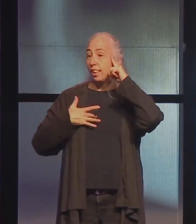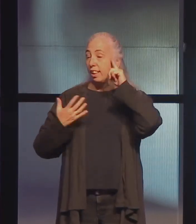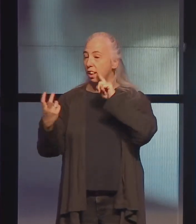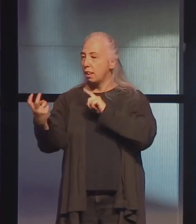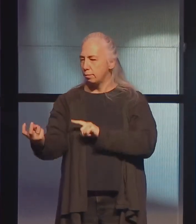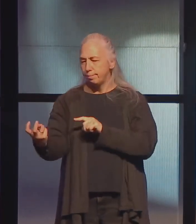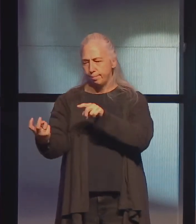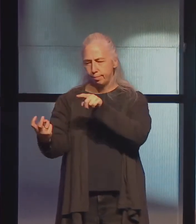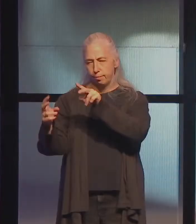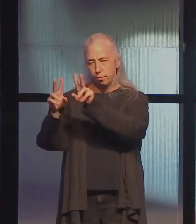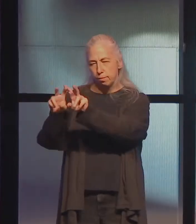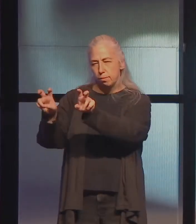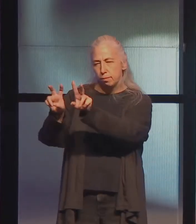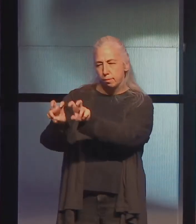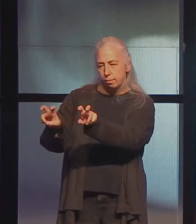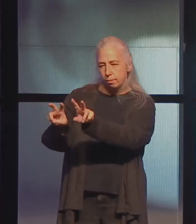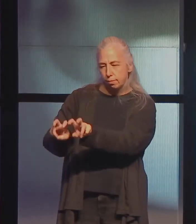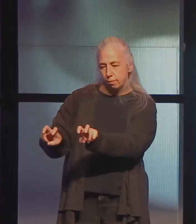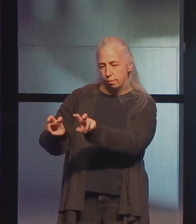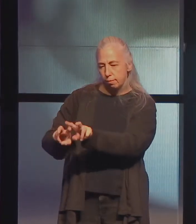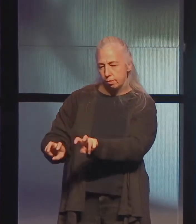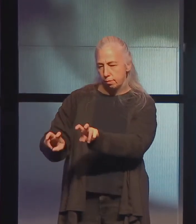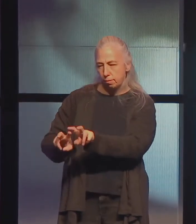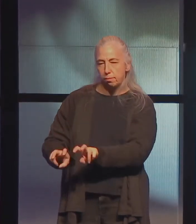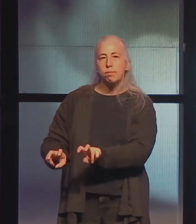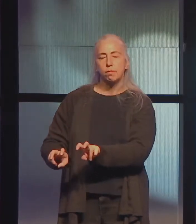stand. Interrogate it.